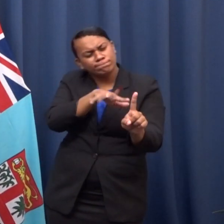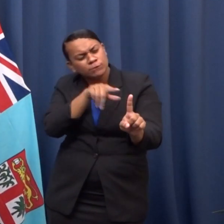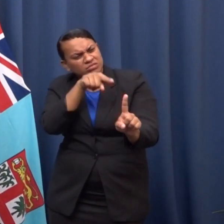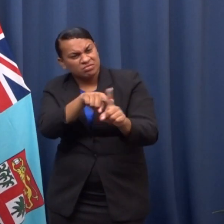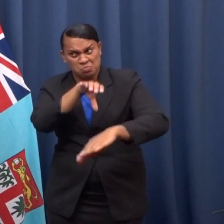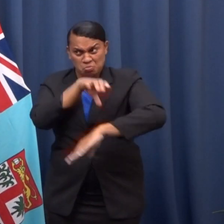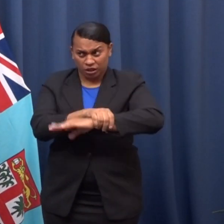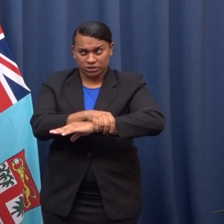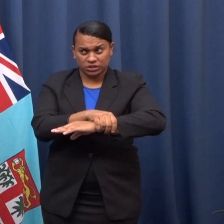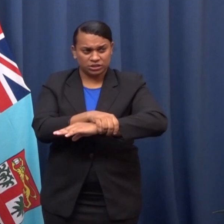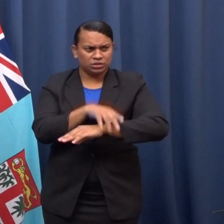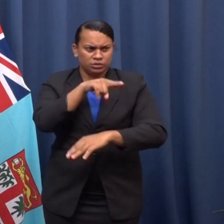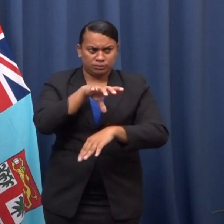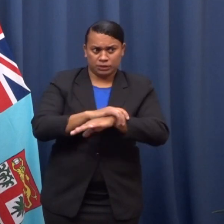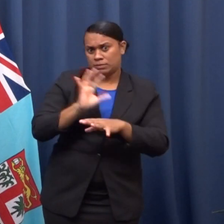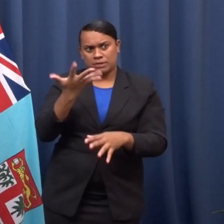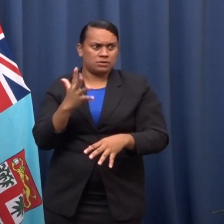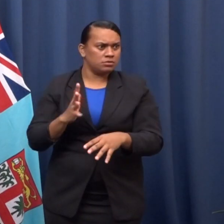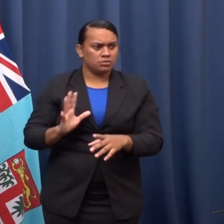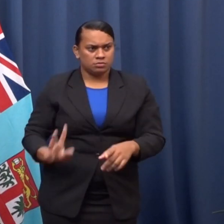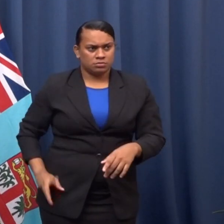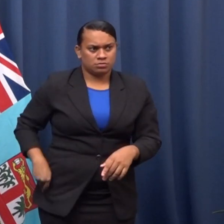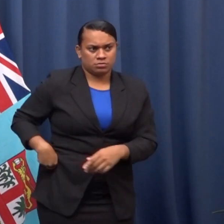the territory of allegedly being bribed? No.